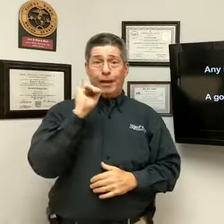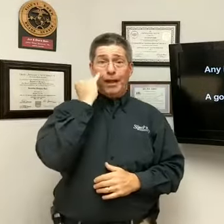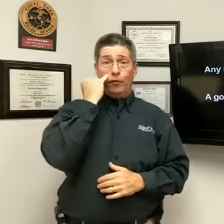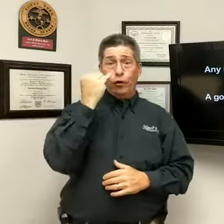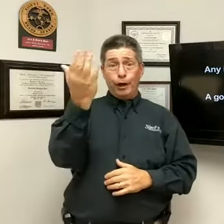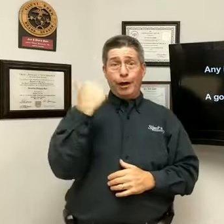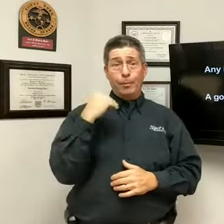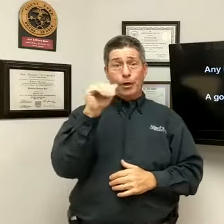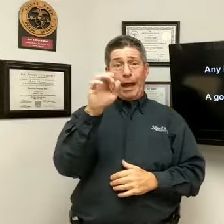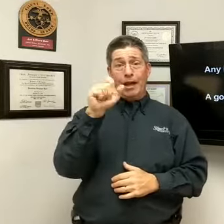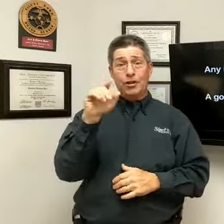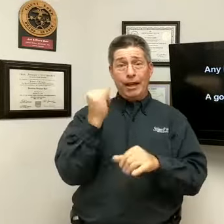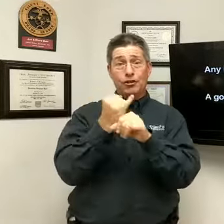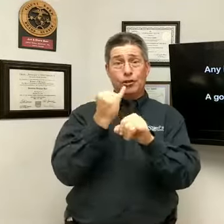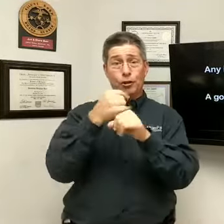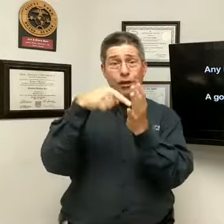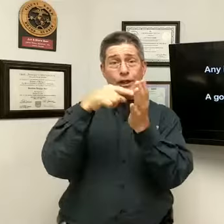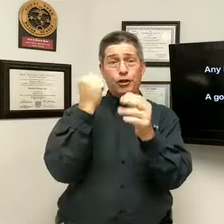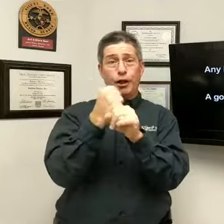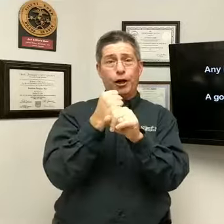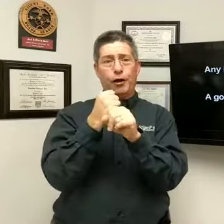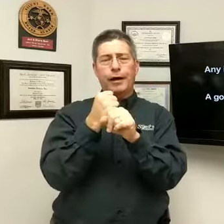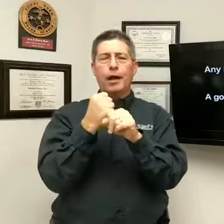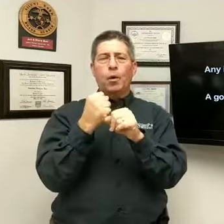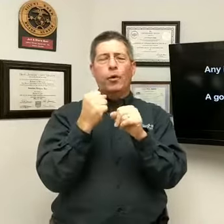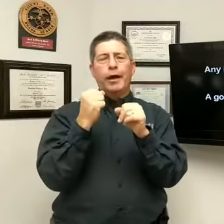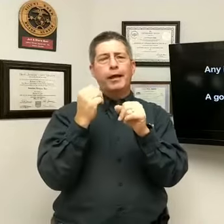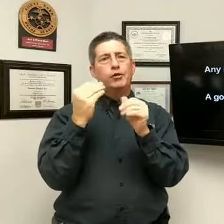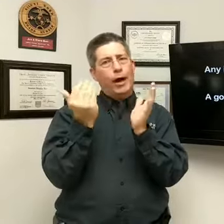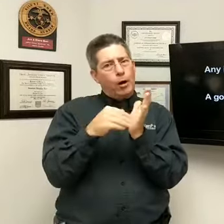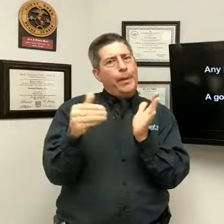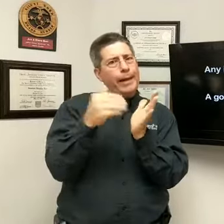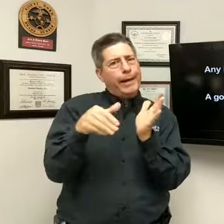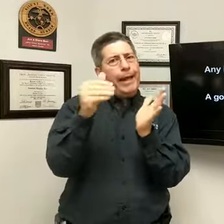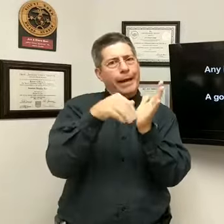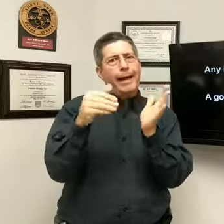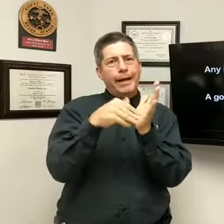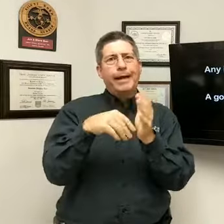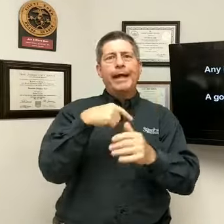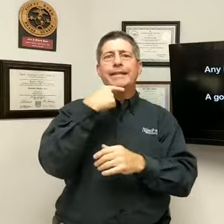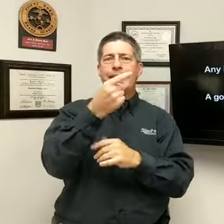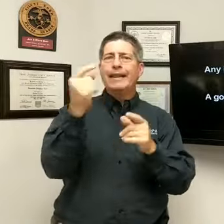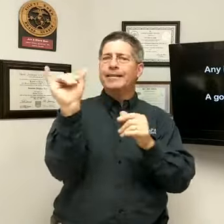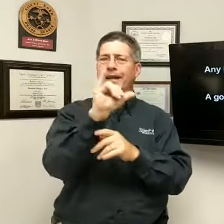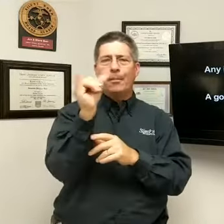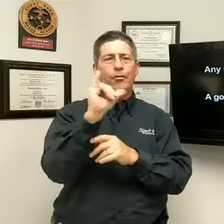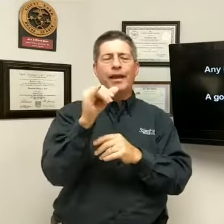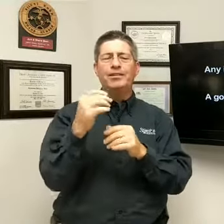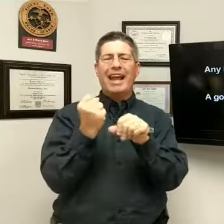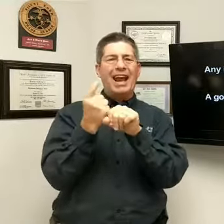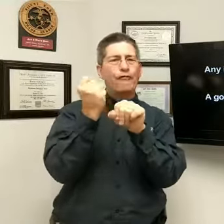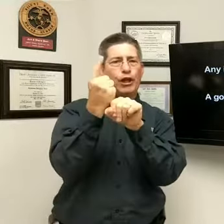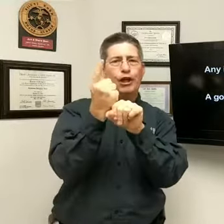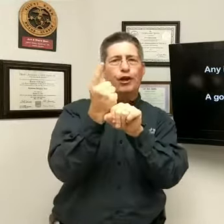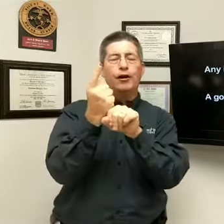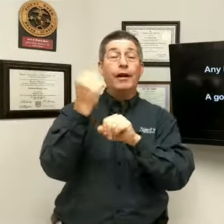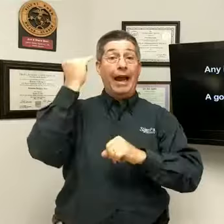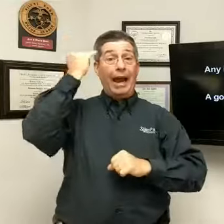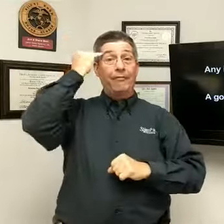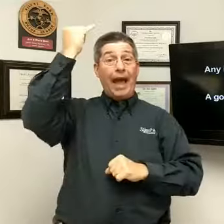If you're going to come to ASL Institute this year, and we try to repeat it again and again and again, say the same things every year, and that